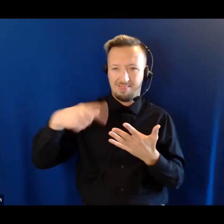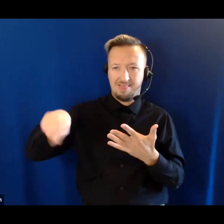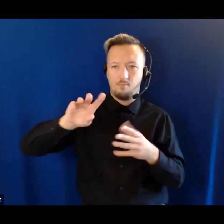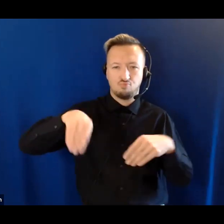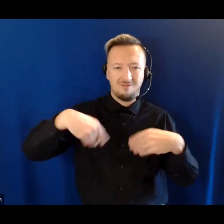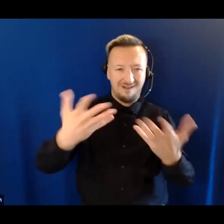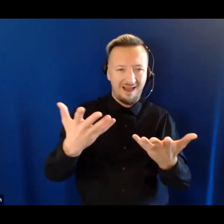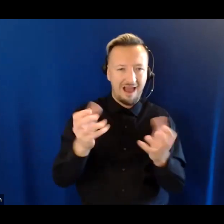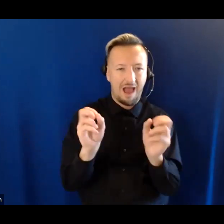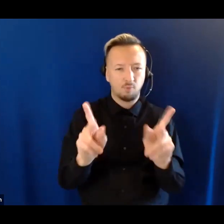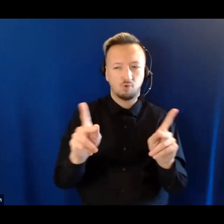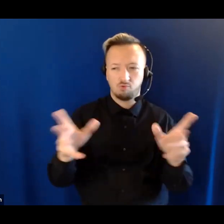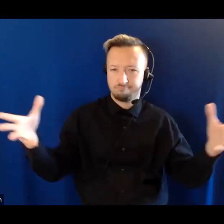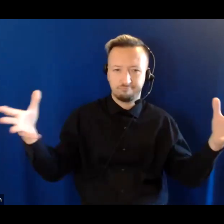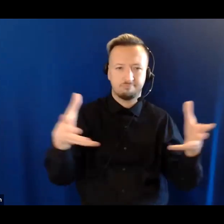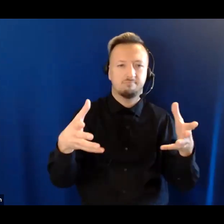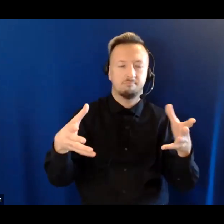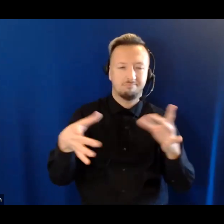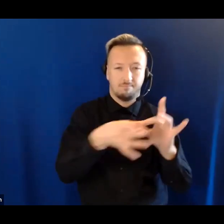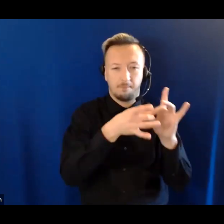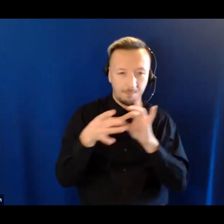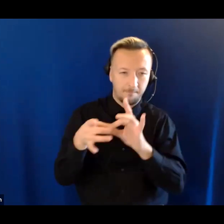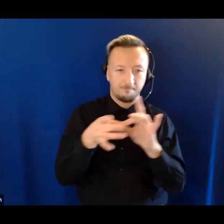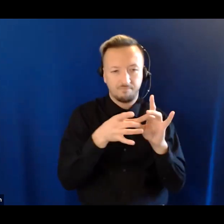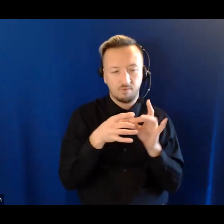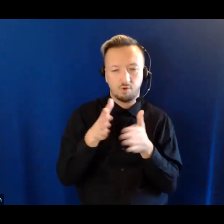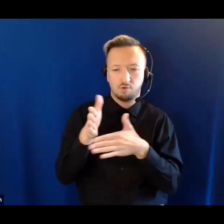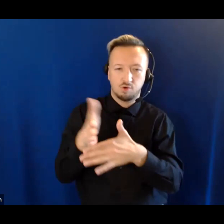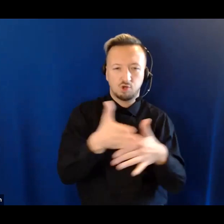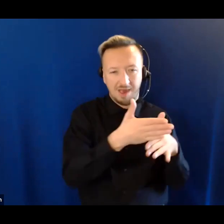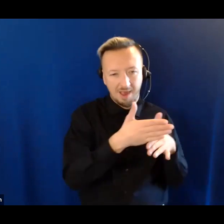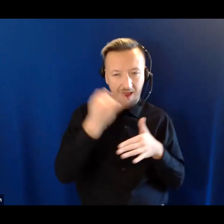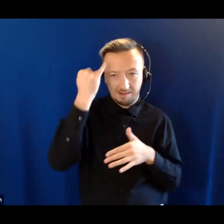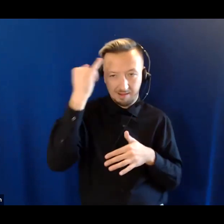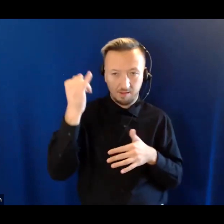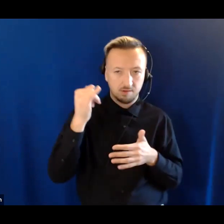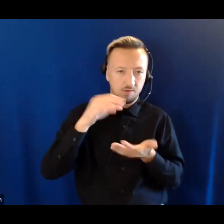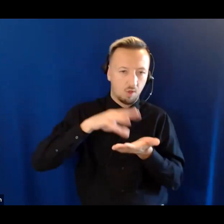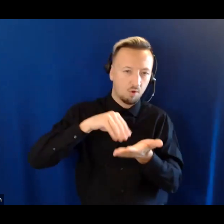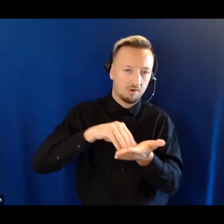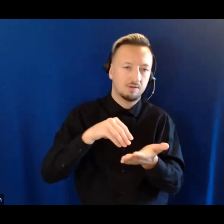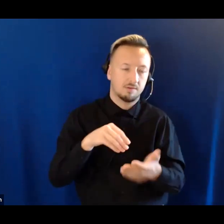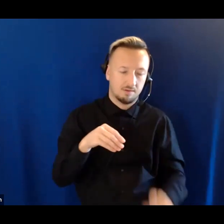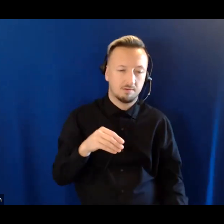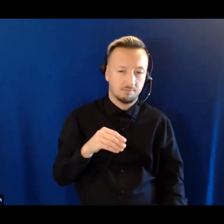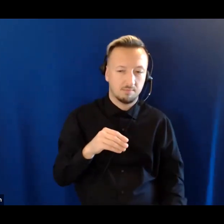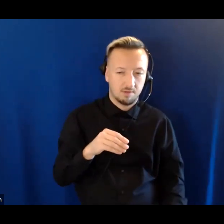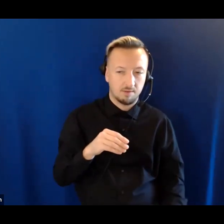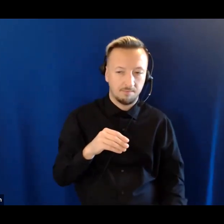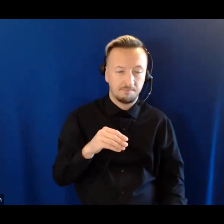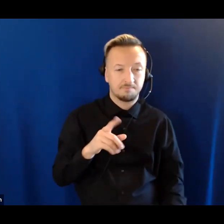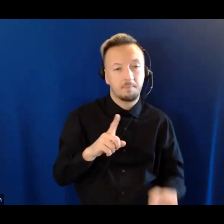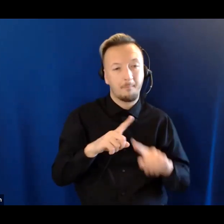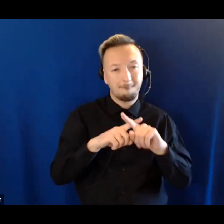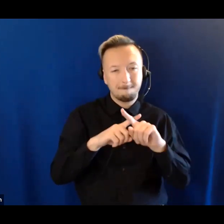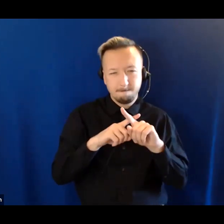staff together and, create opportunities for us to share ideas and those best practices. But we have